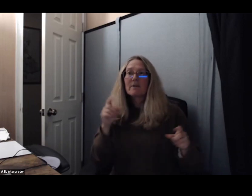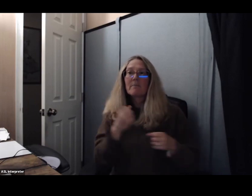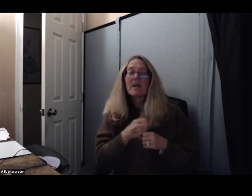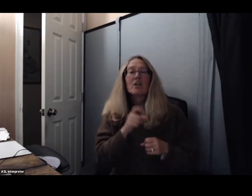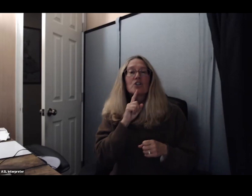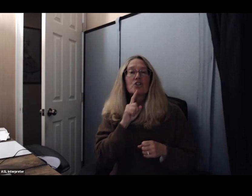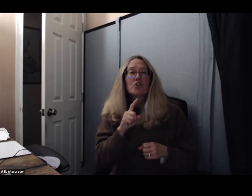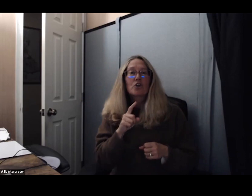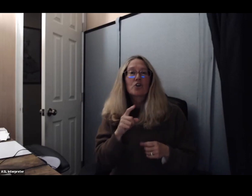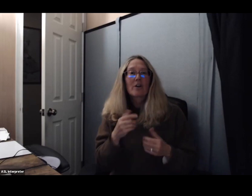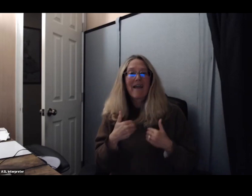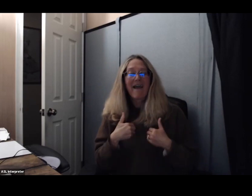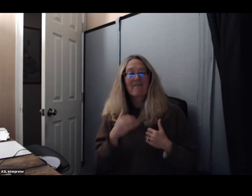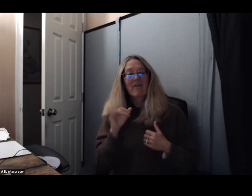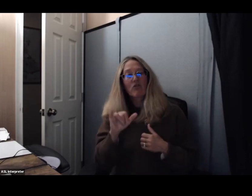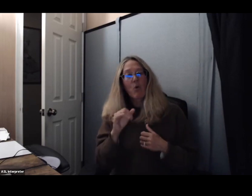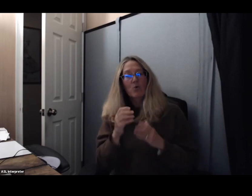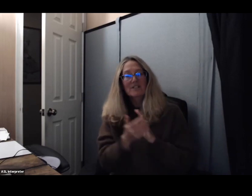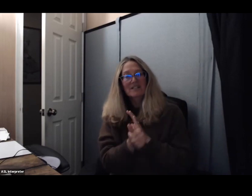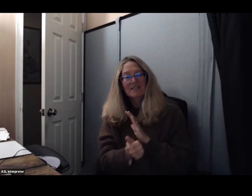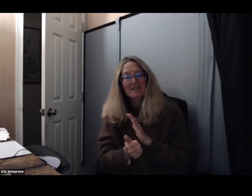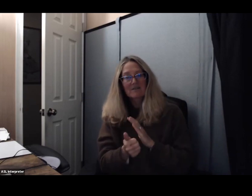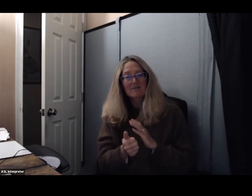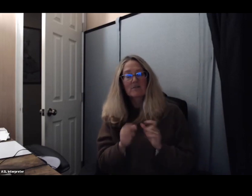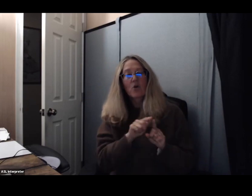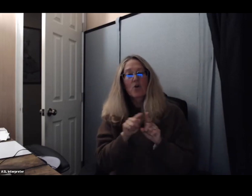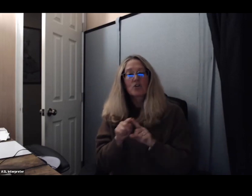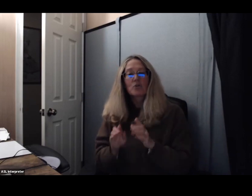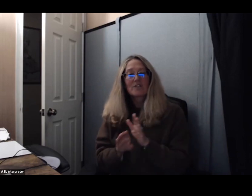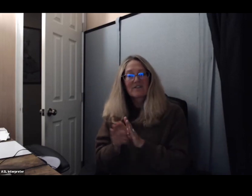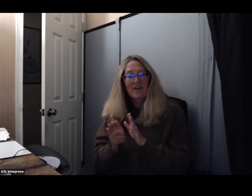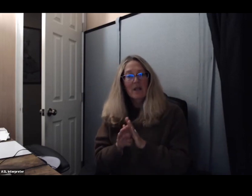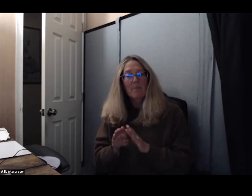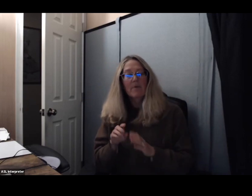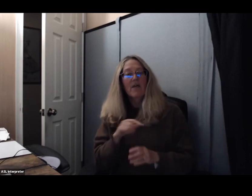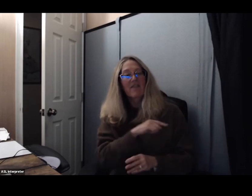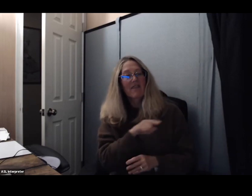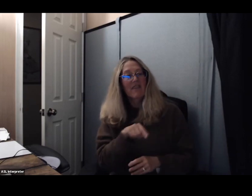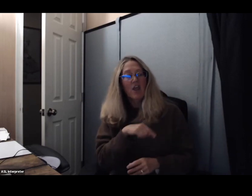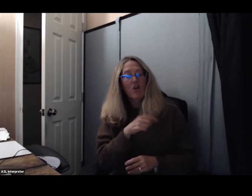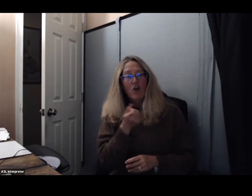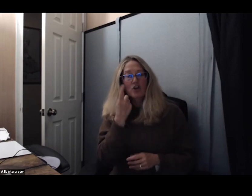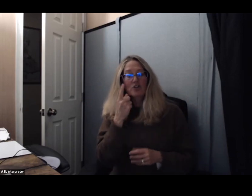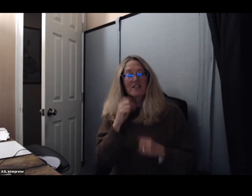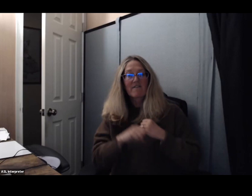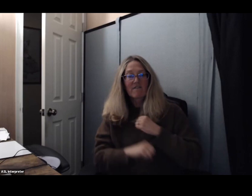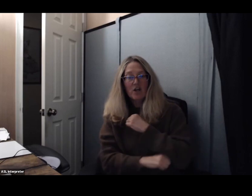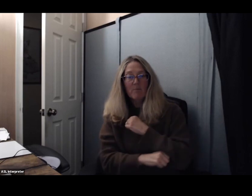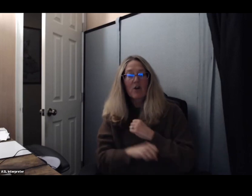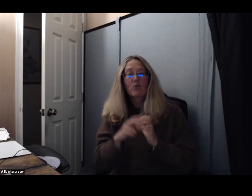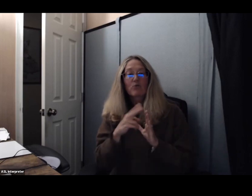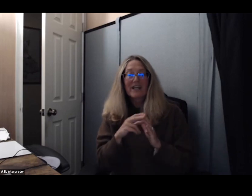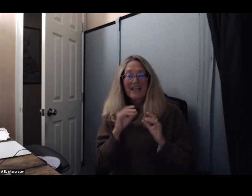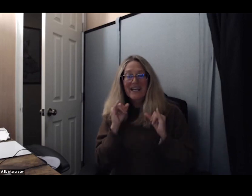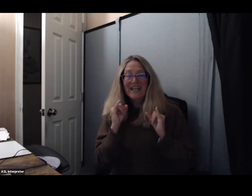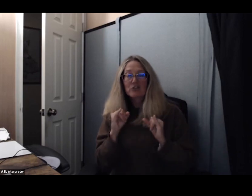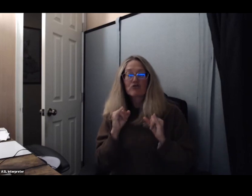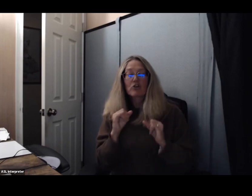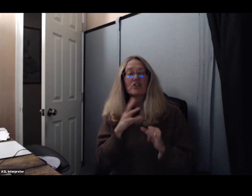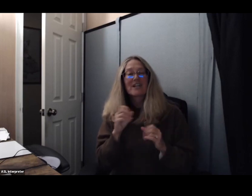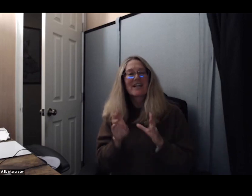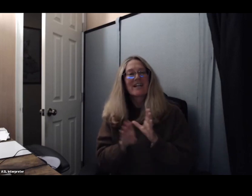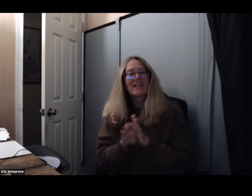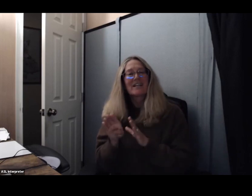are equipped with those skills. We also want to develop their understanding of the fundamentals of reading instruction. And it just,